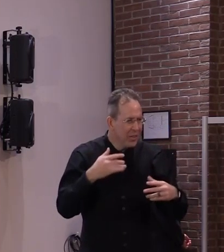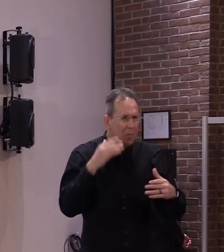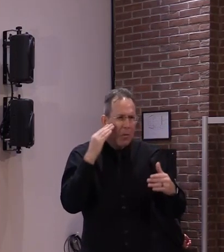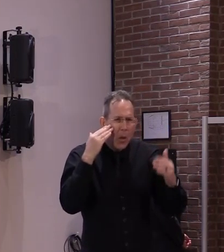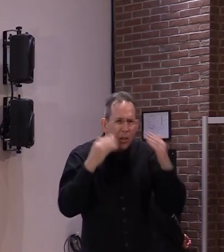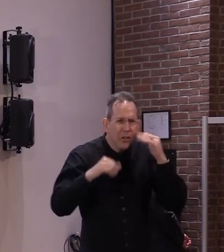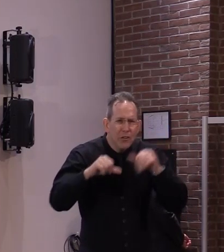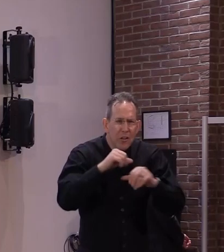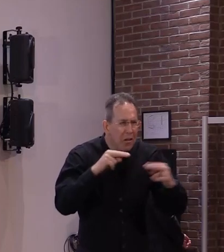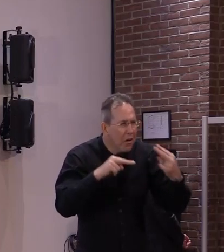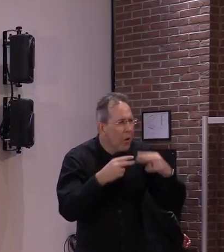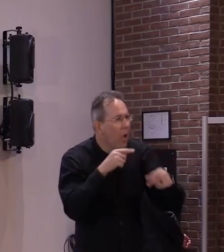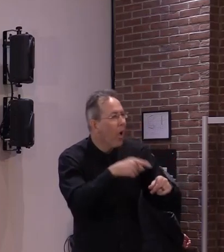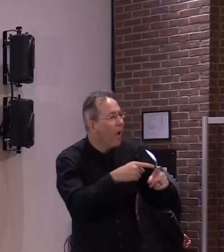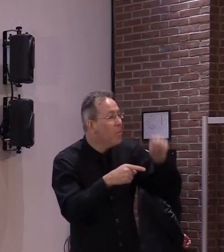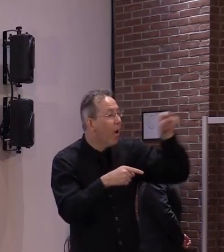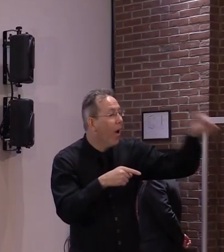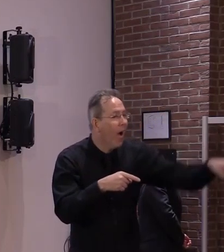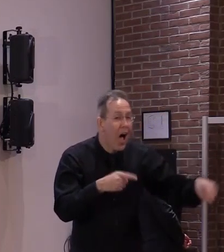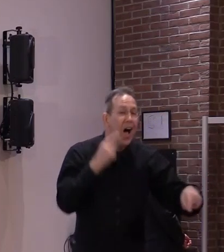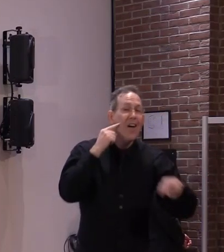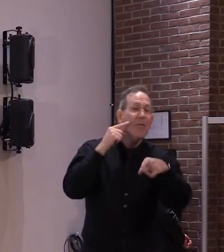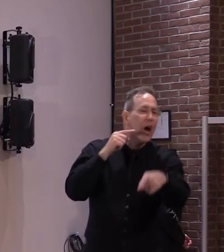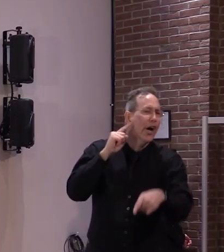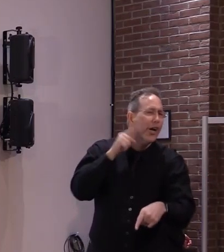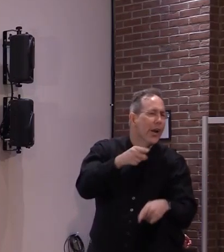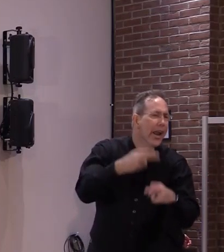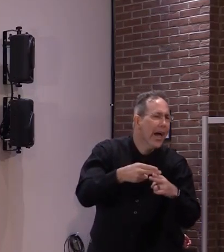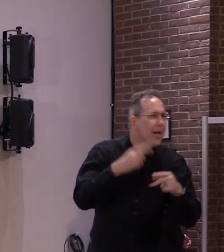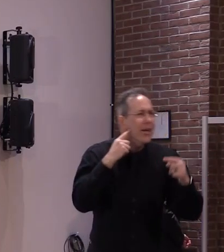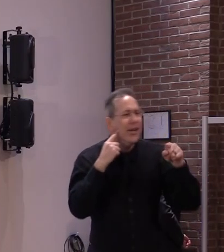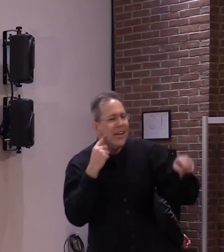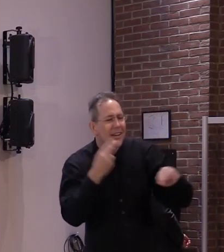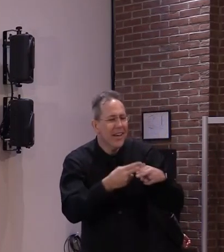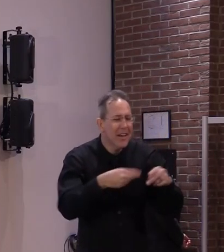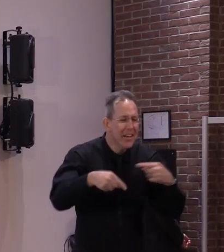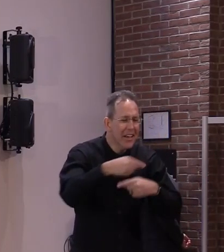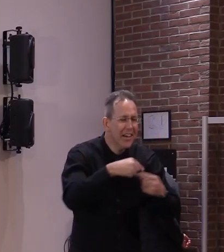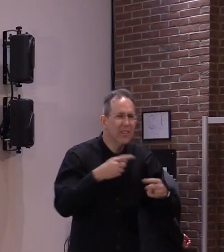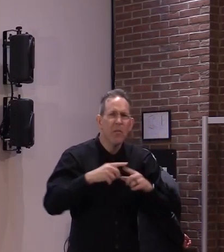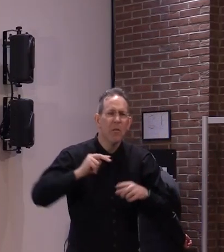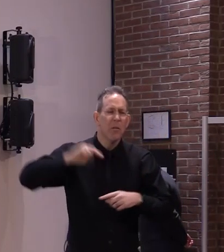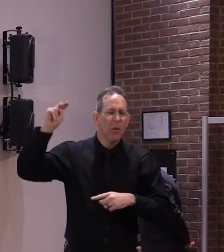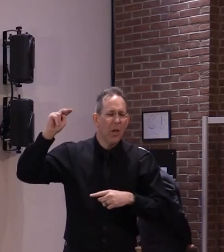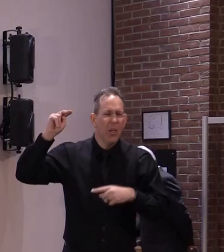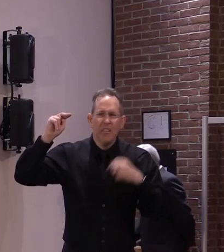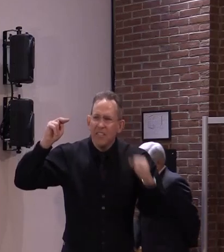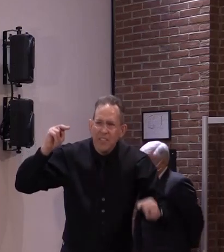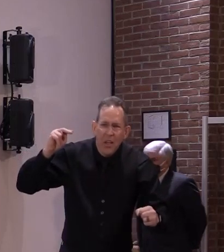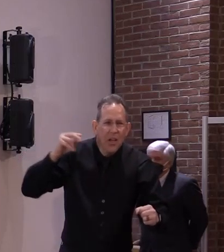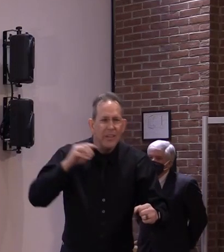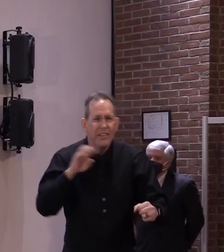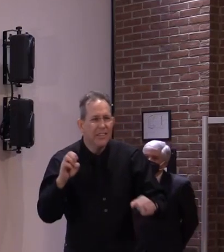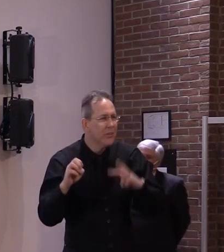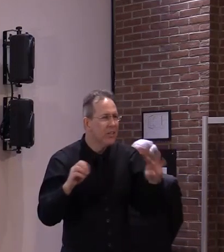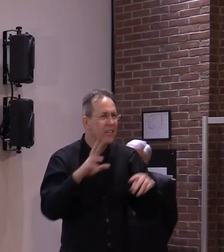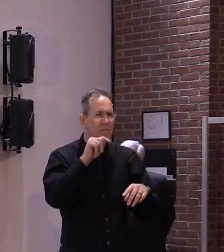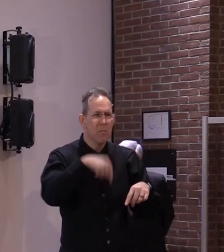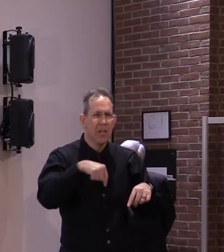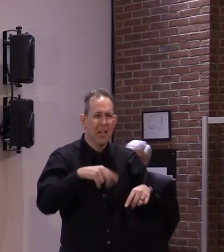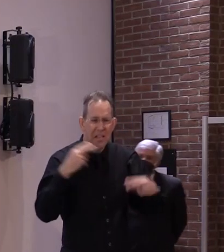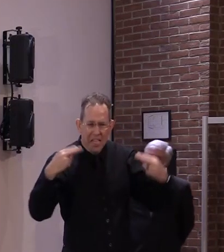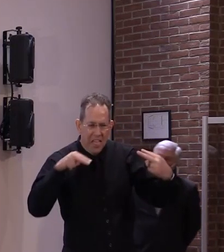those communities are thinking. So I would expect, I'm not committing to this, but I would expect in the future that